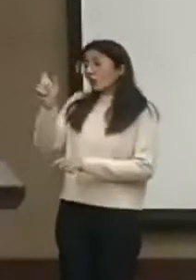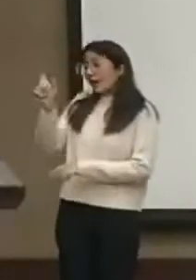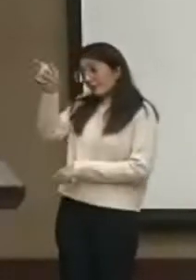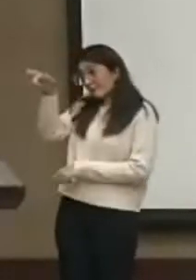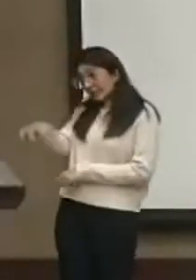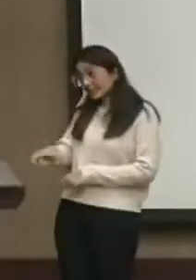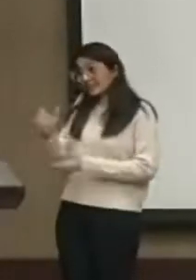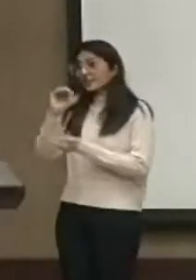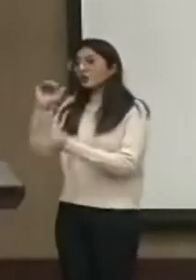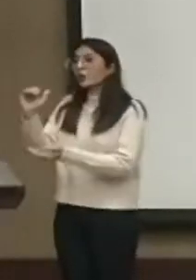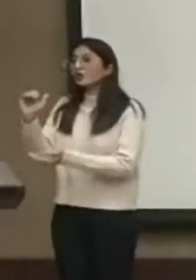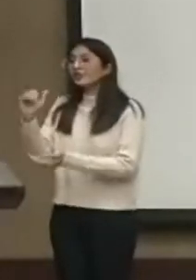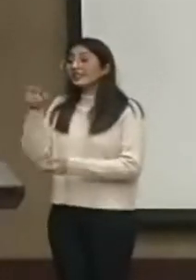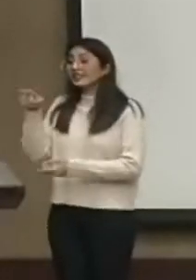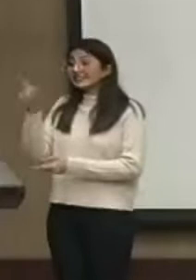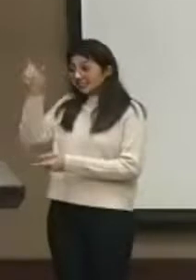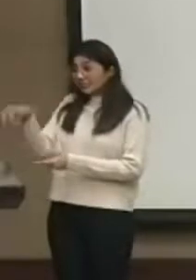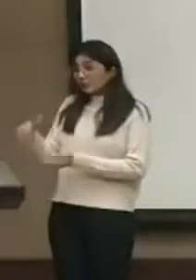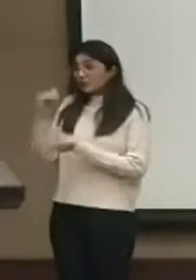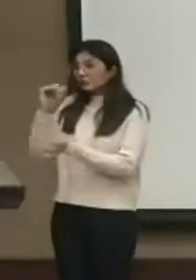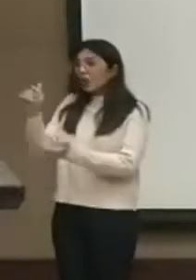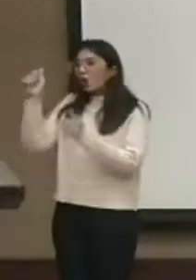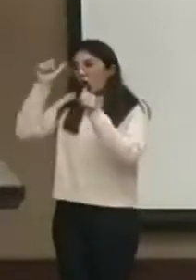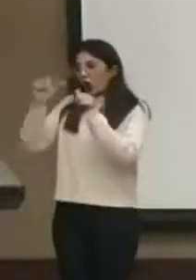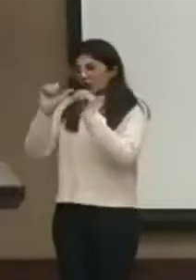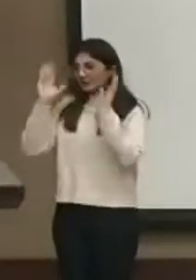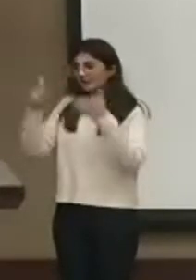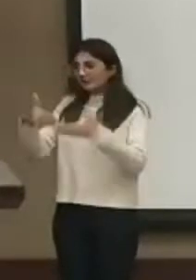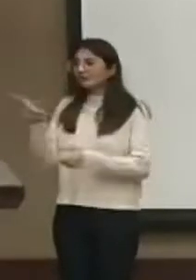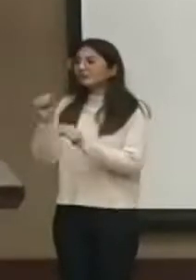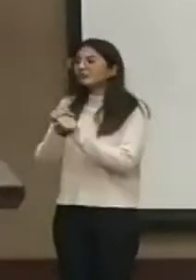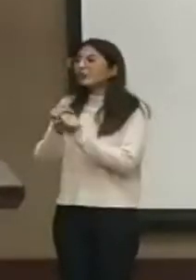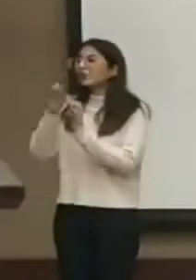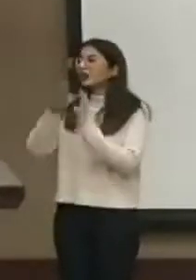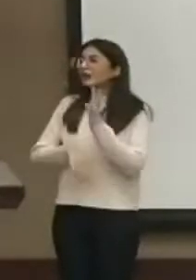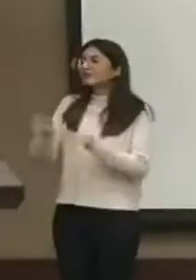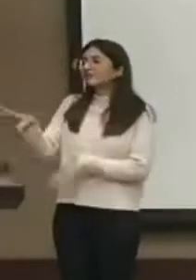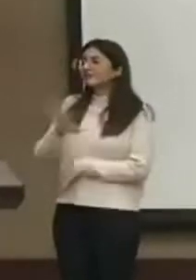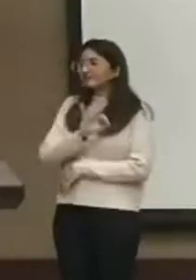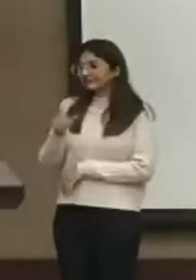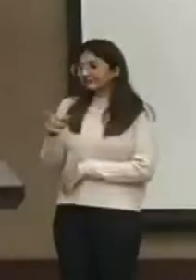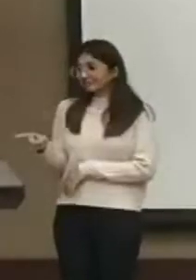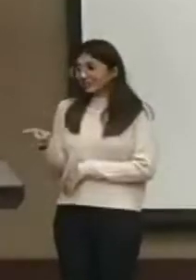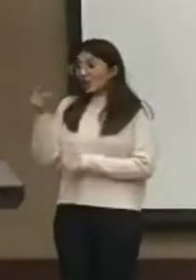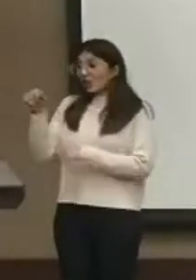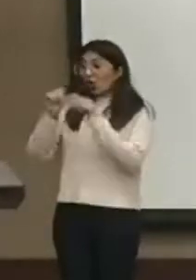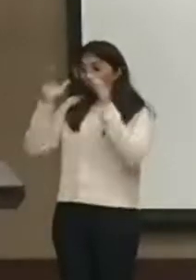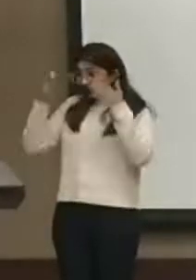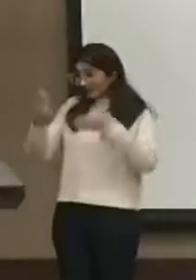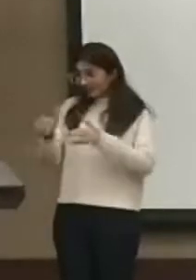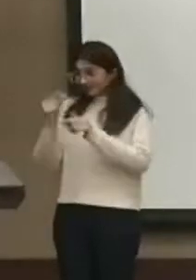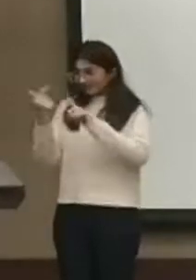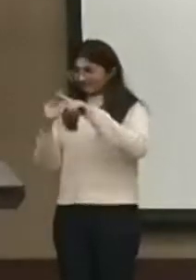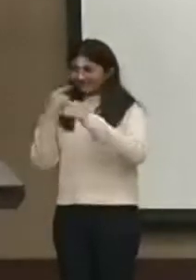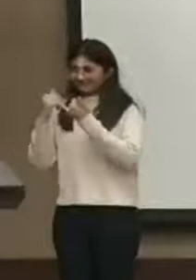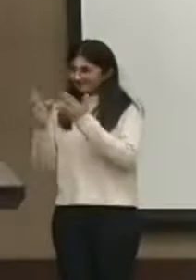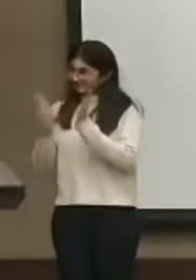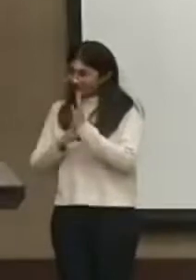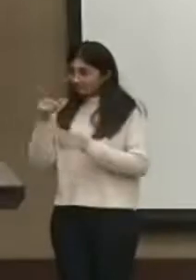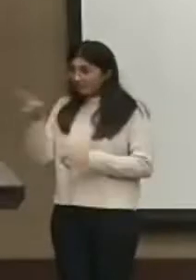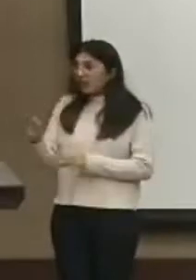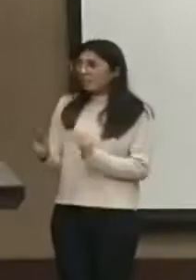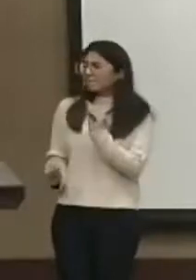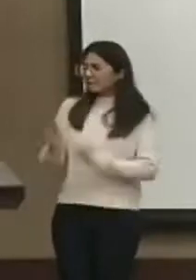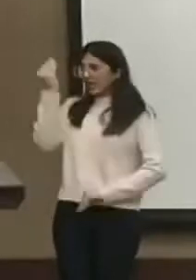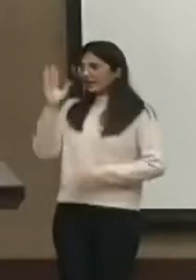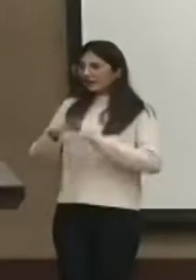And guess what? The individual was hired from the Autism at Work program. So here is a person on the autism spectrum who stood out better than everybody